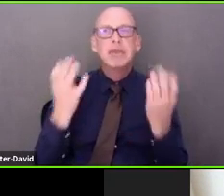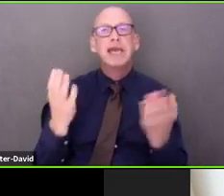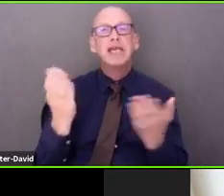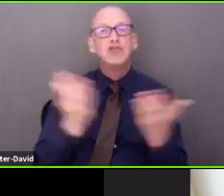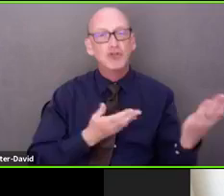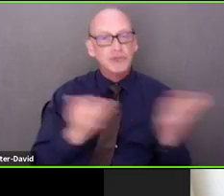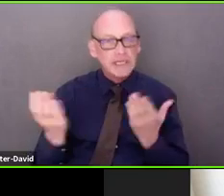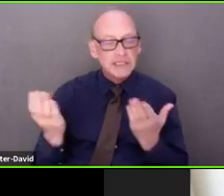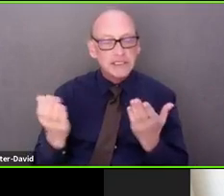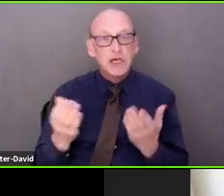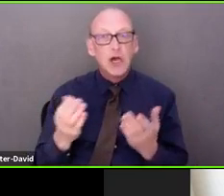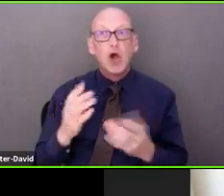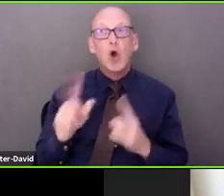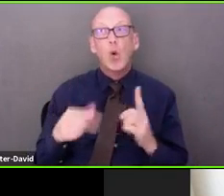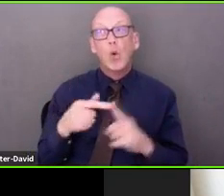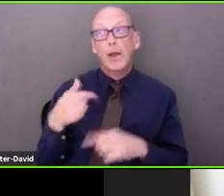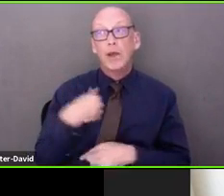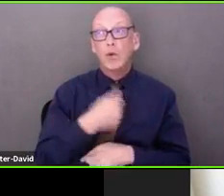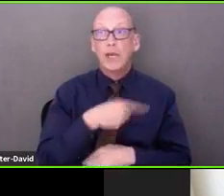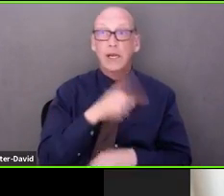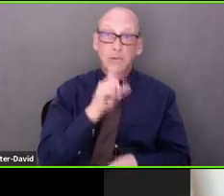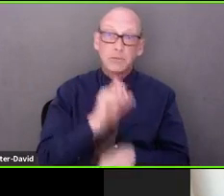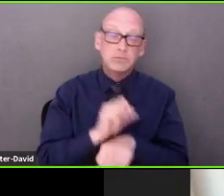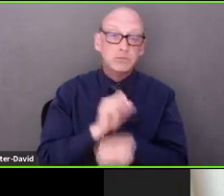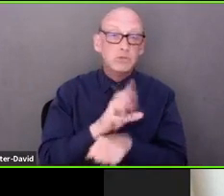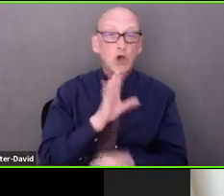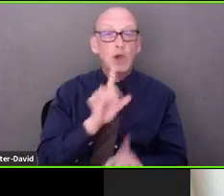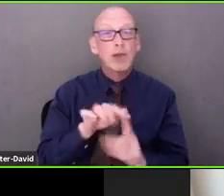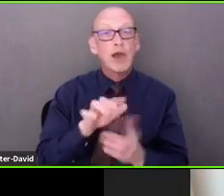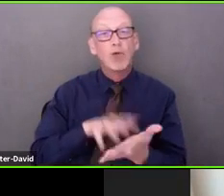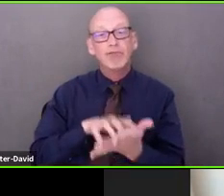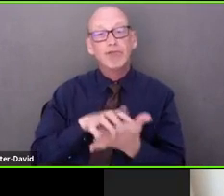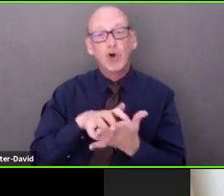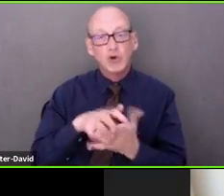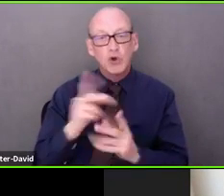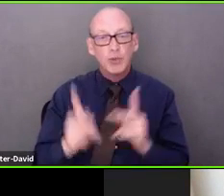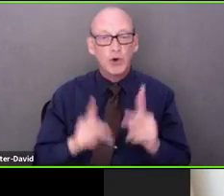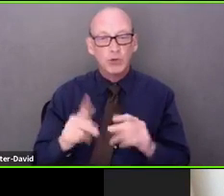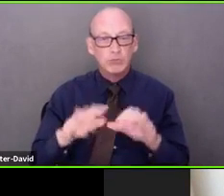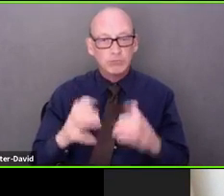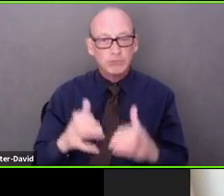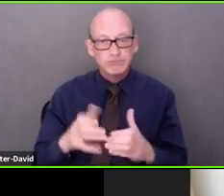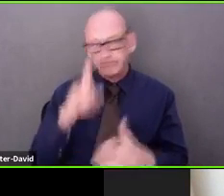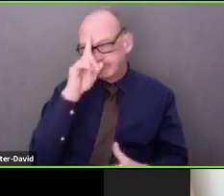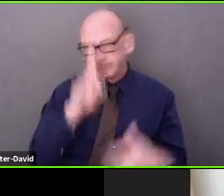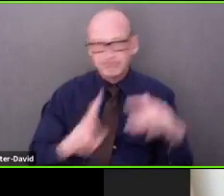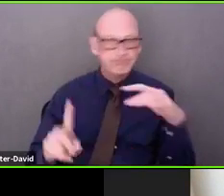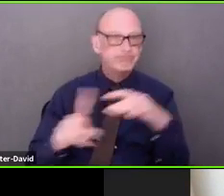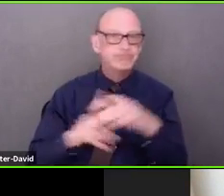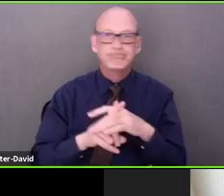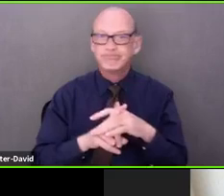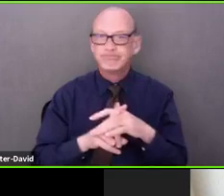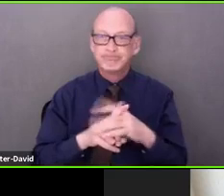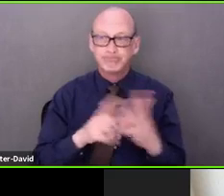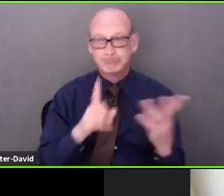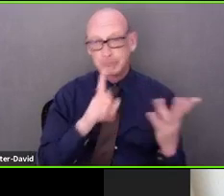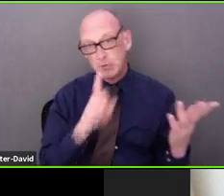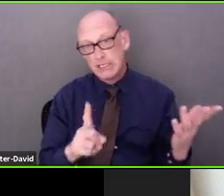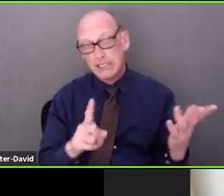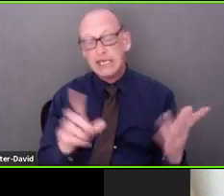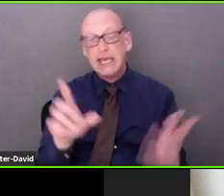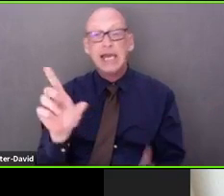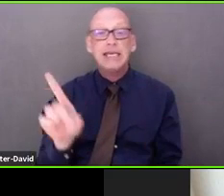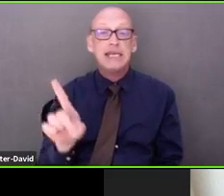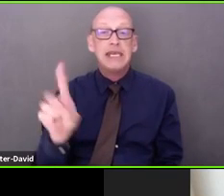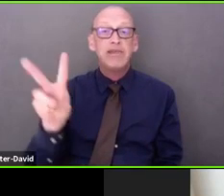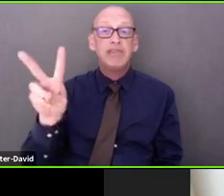we are really talking about vulnerable populations, what comes to mind, quite frankly, is our domestic